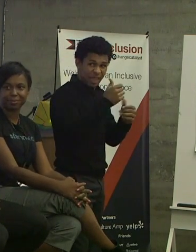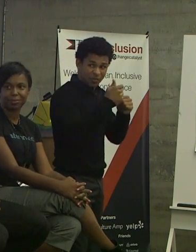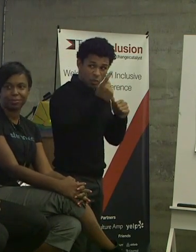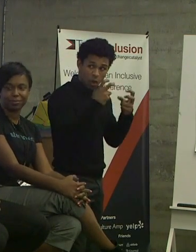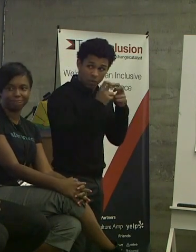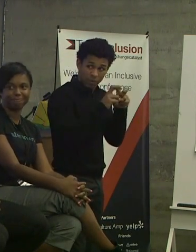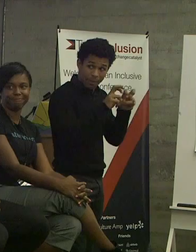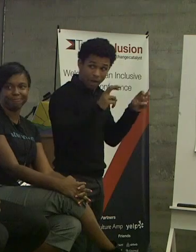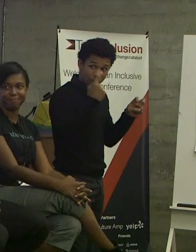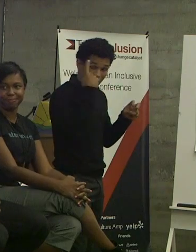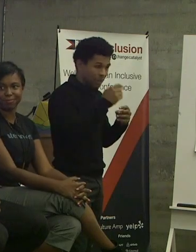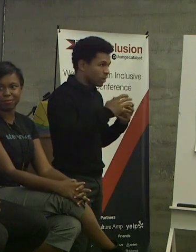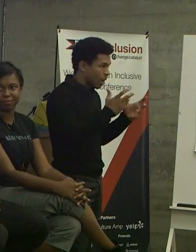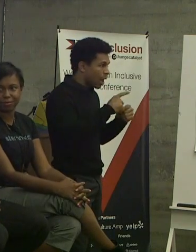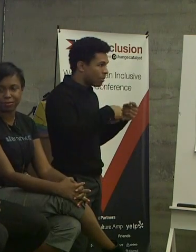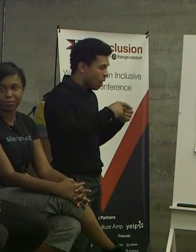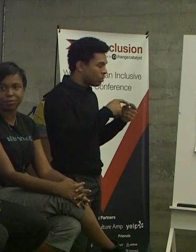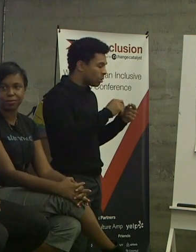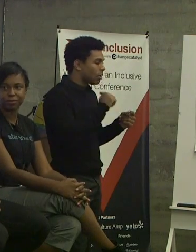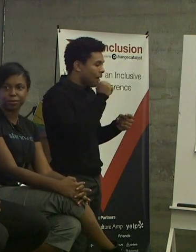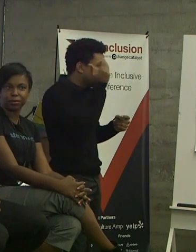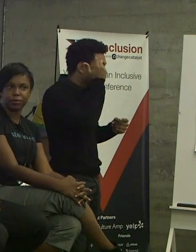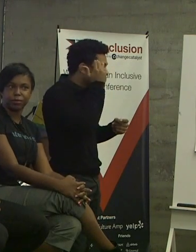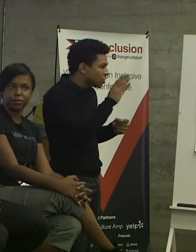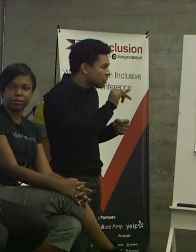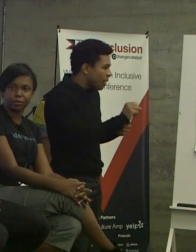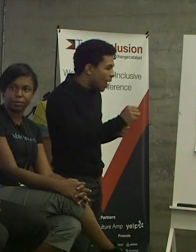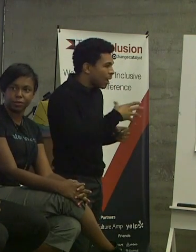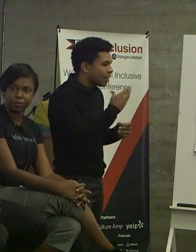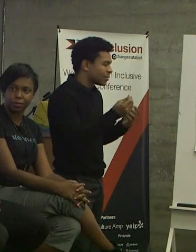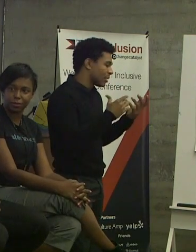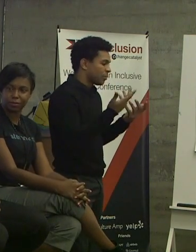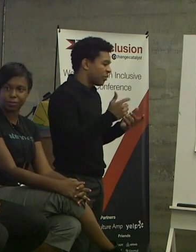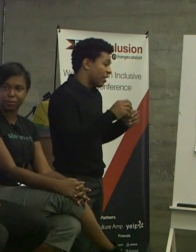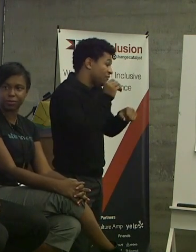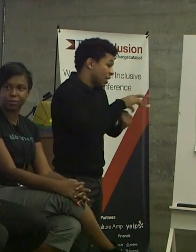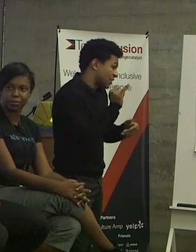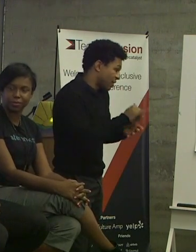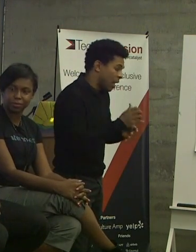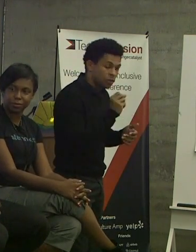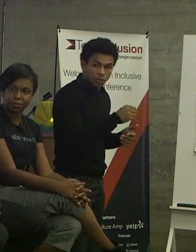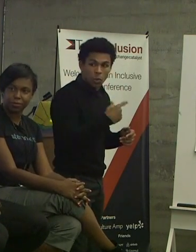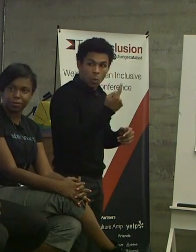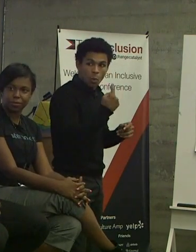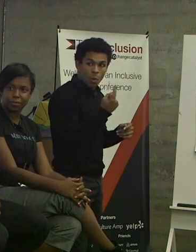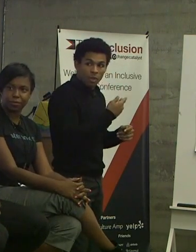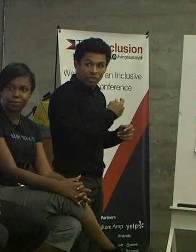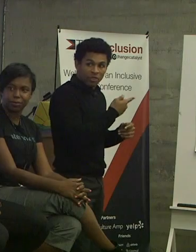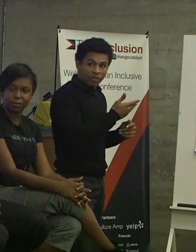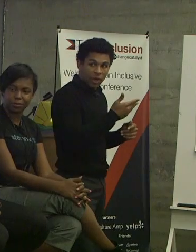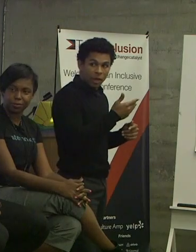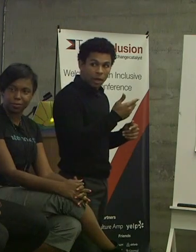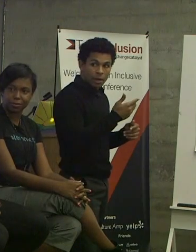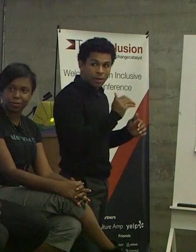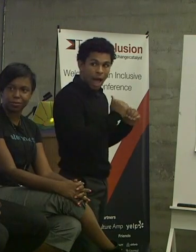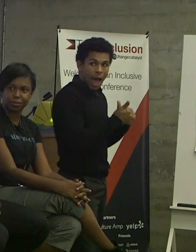about unconscious bias and how we mitigate its effects. One thing I'm always concerned about is how do we make sure that we're not sort of baking